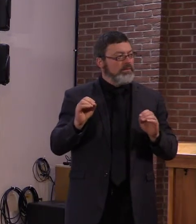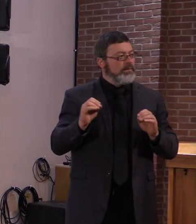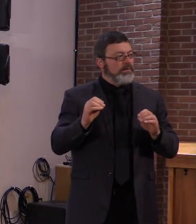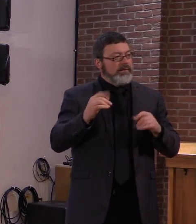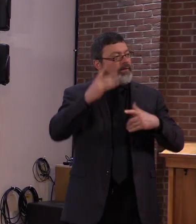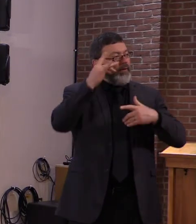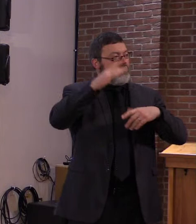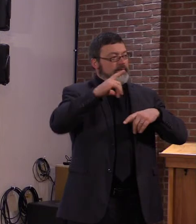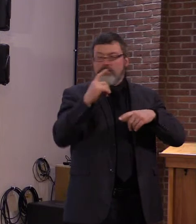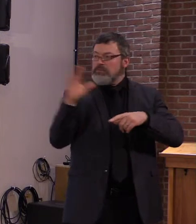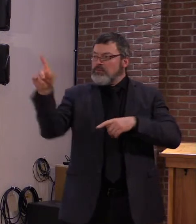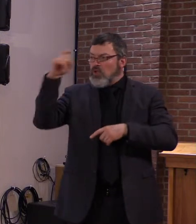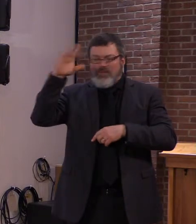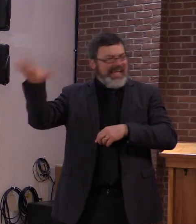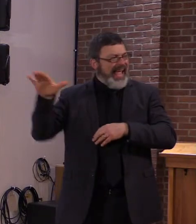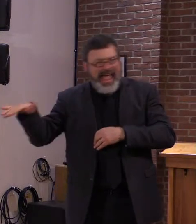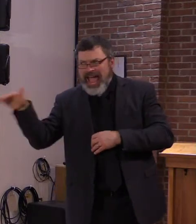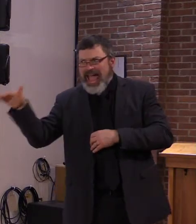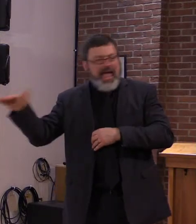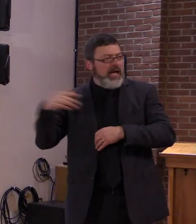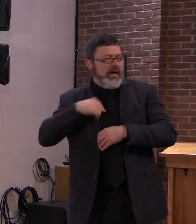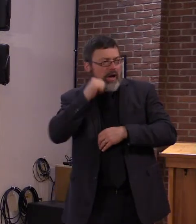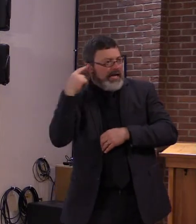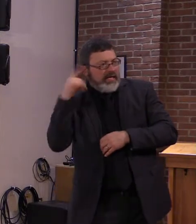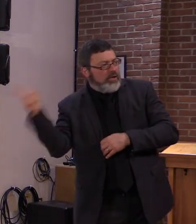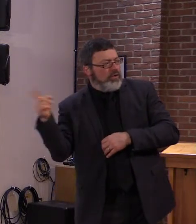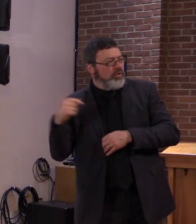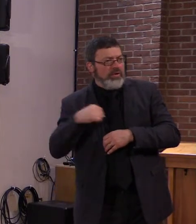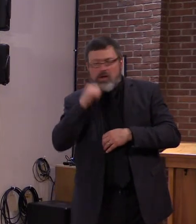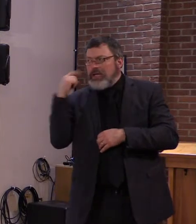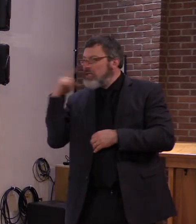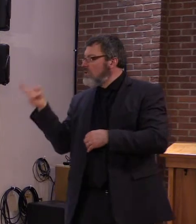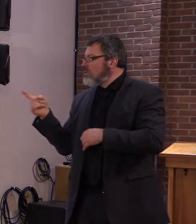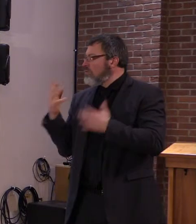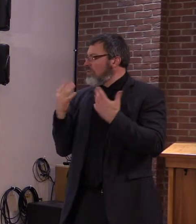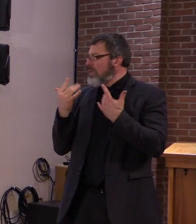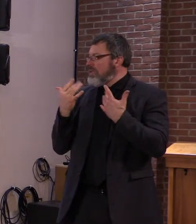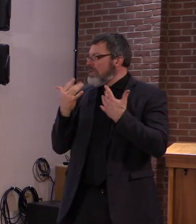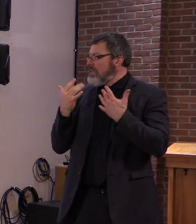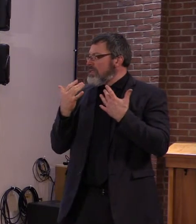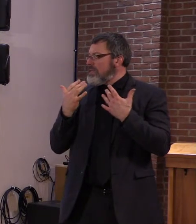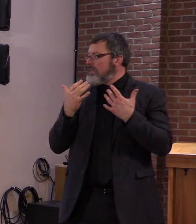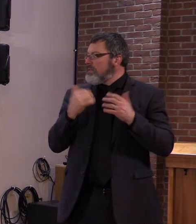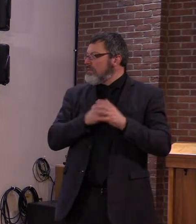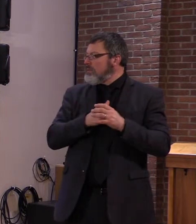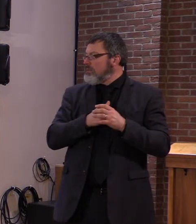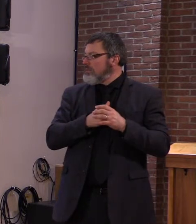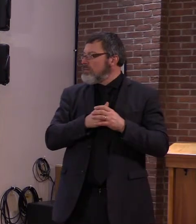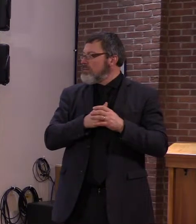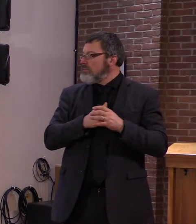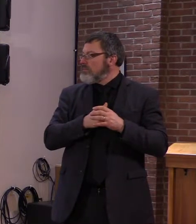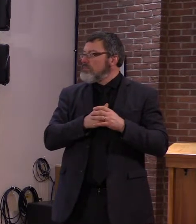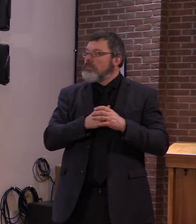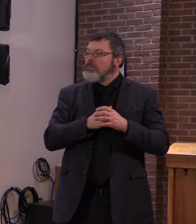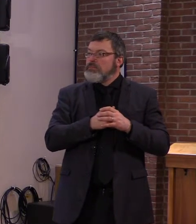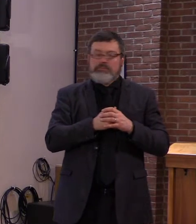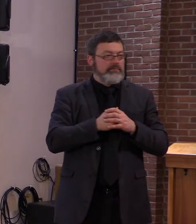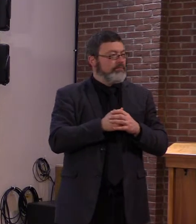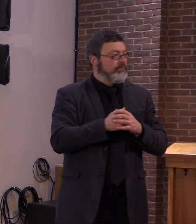and videos of your homes and favorite decorations on Twitter, Facebook, and Instagram by using the